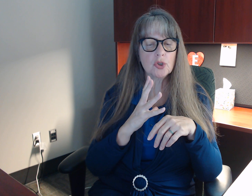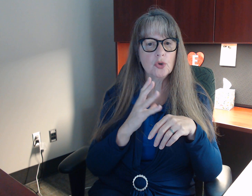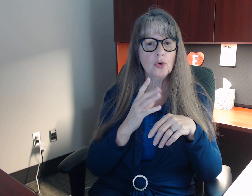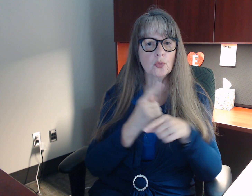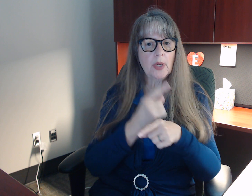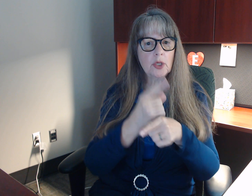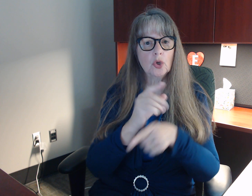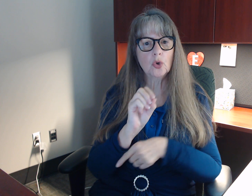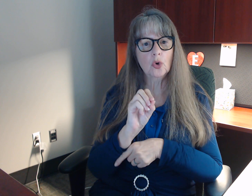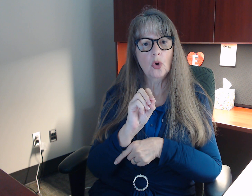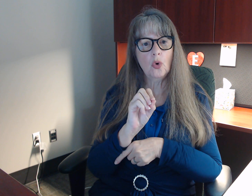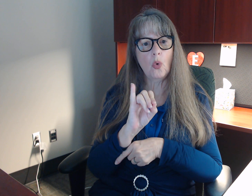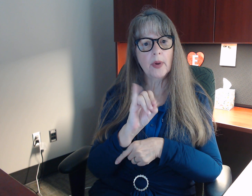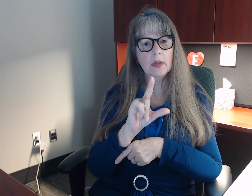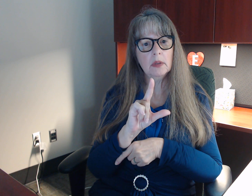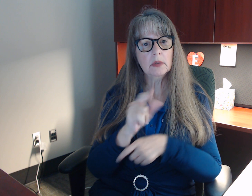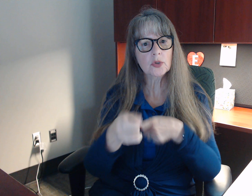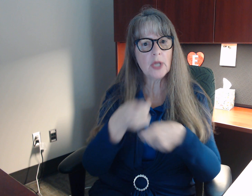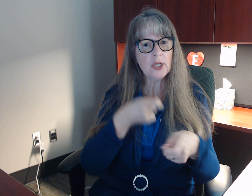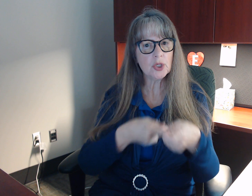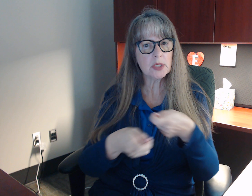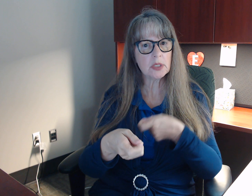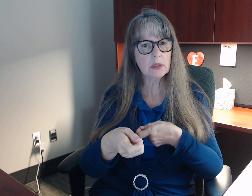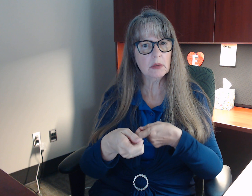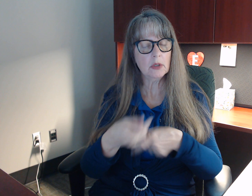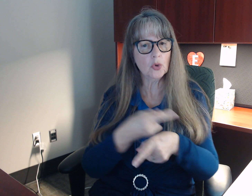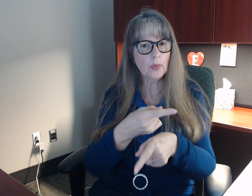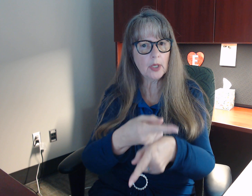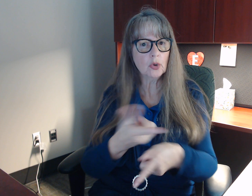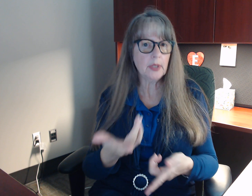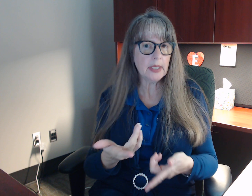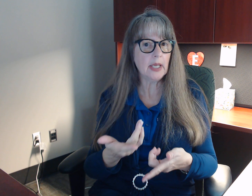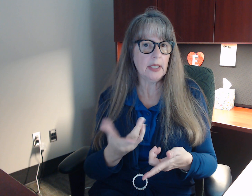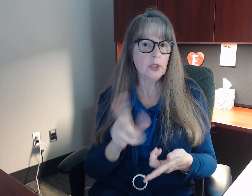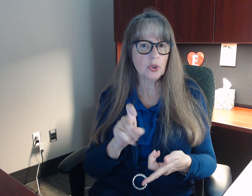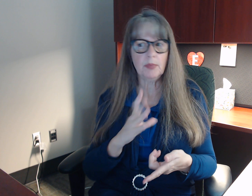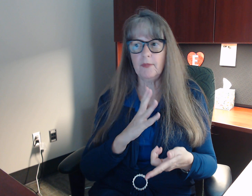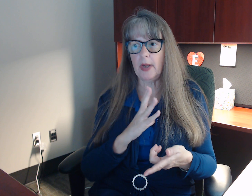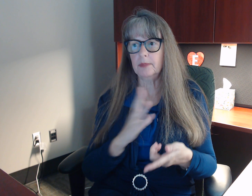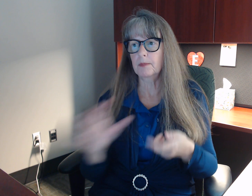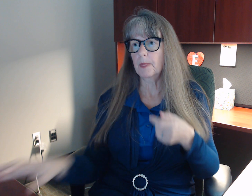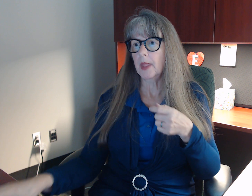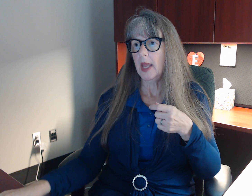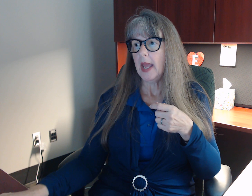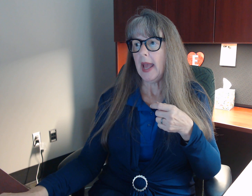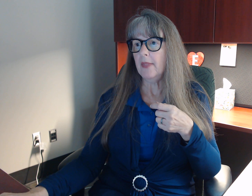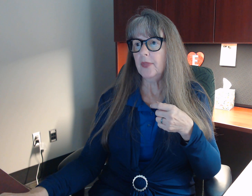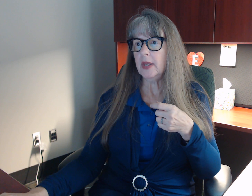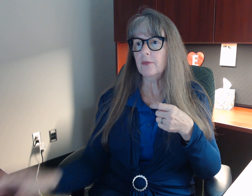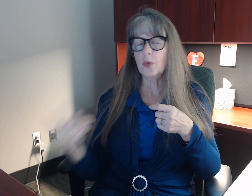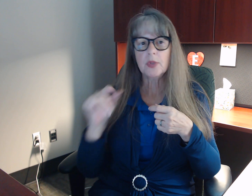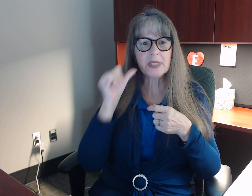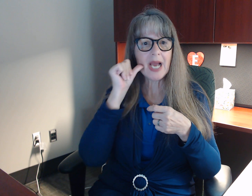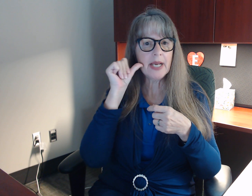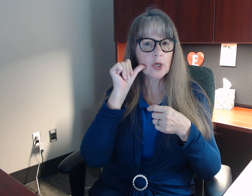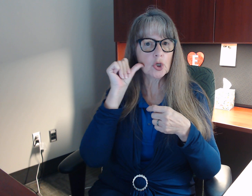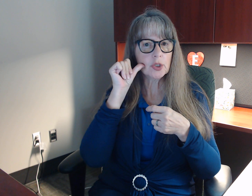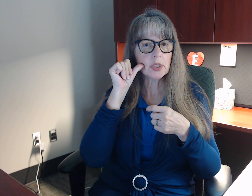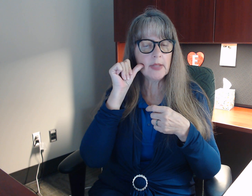your regular oil changes, regularly, and it should be fine. And then for the tires, and this